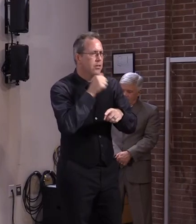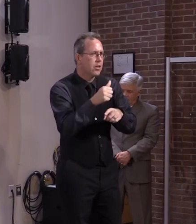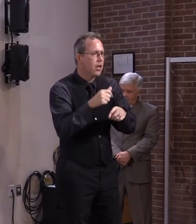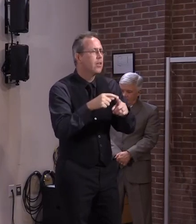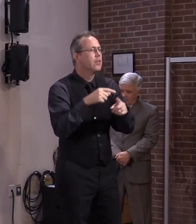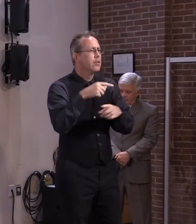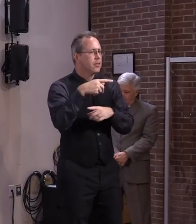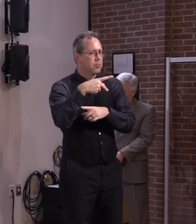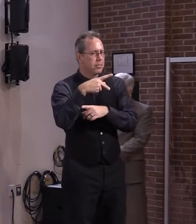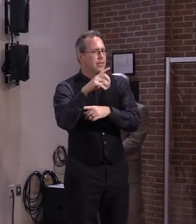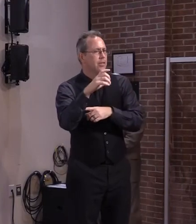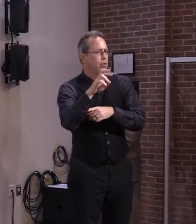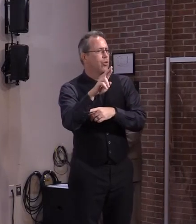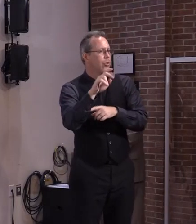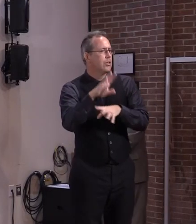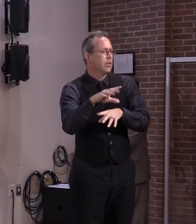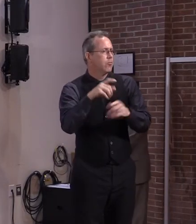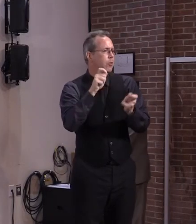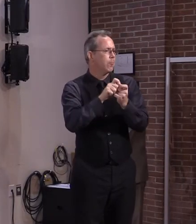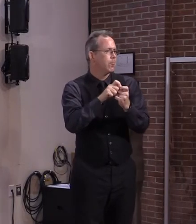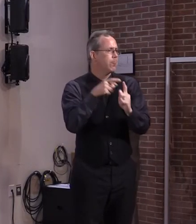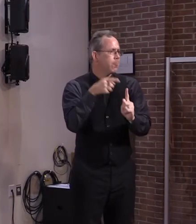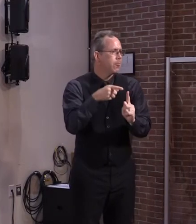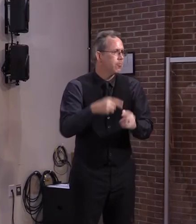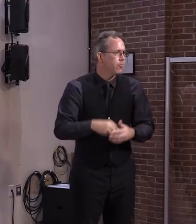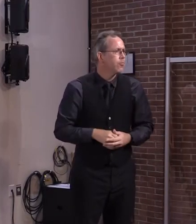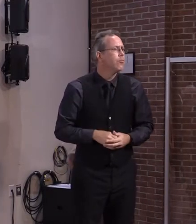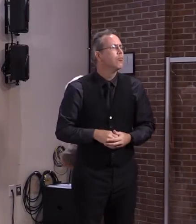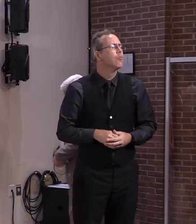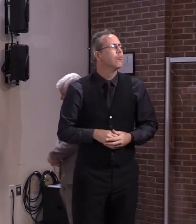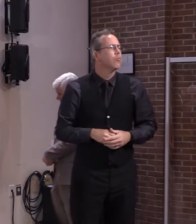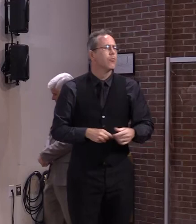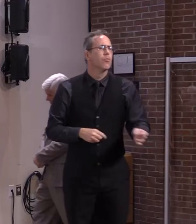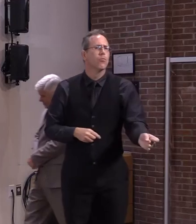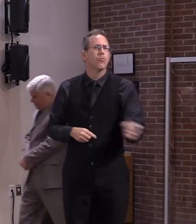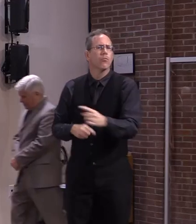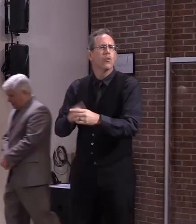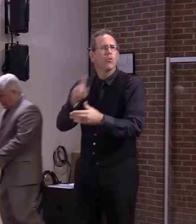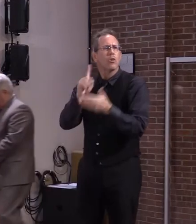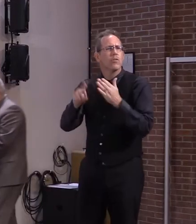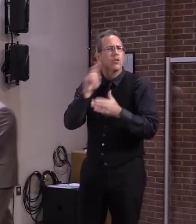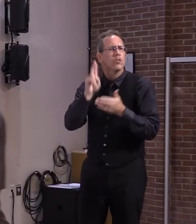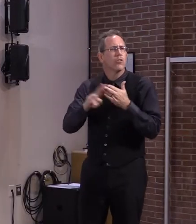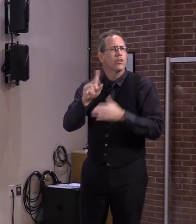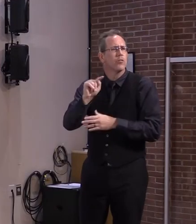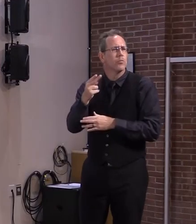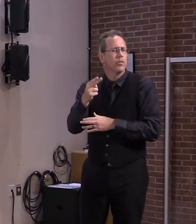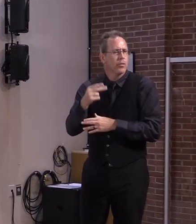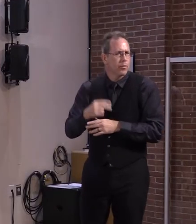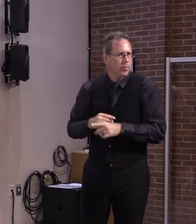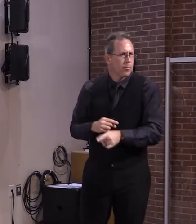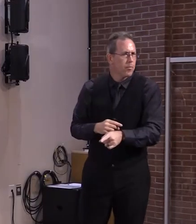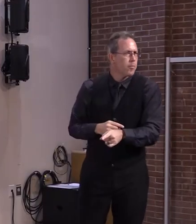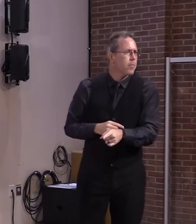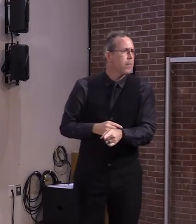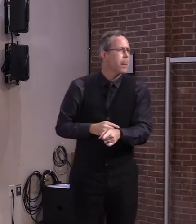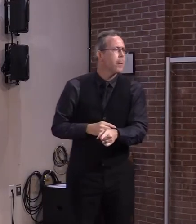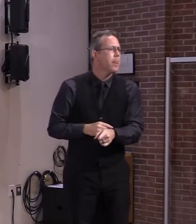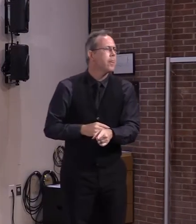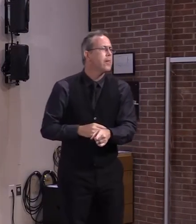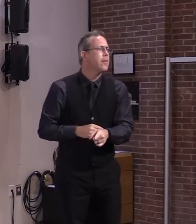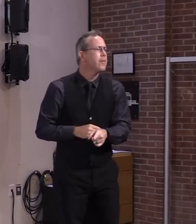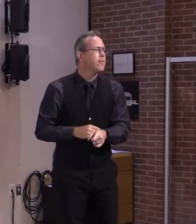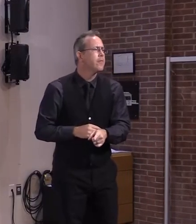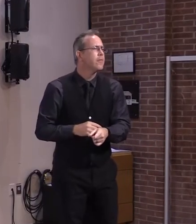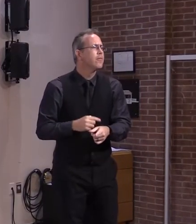Secretary Smith. Are pharmacists and vaccine clinics seeing many wasted doses these days? Will doses that might be spoiled